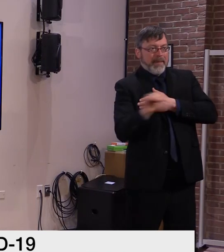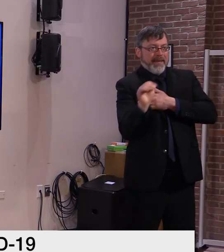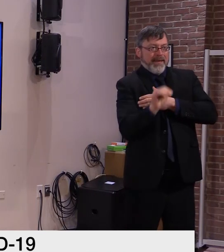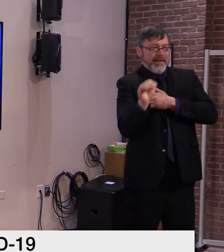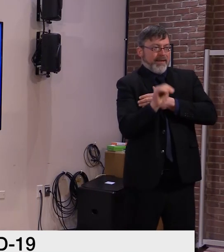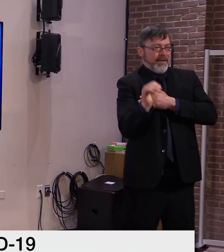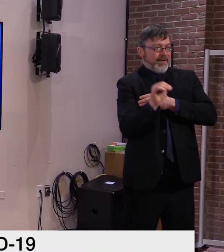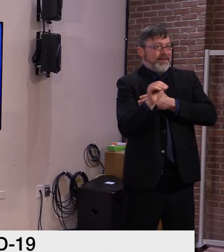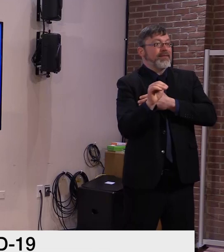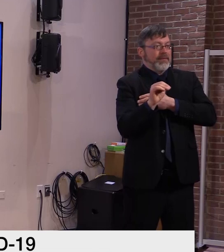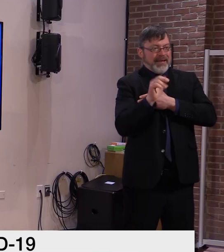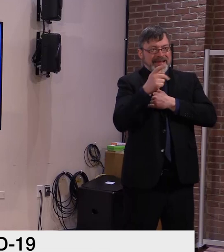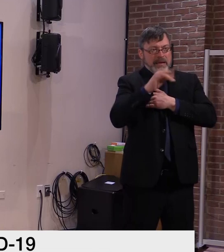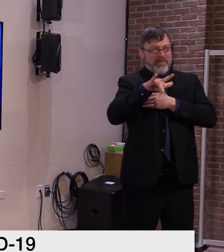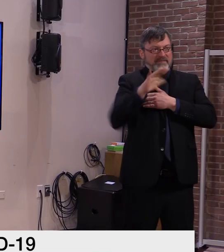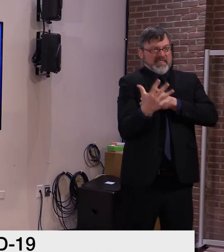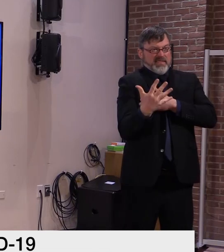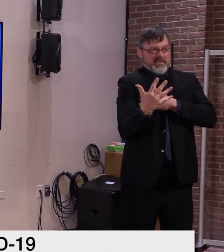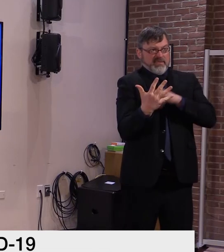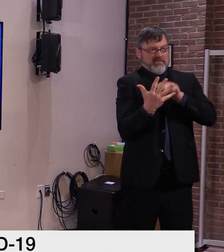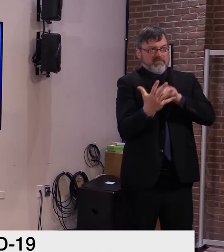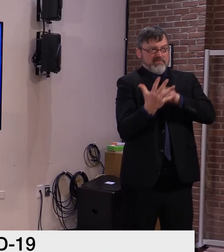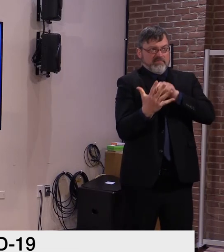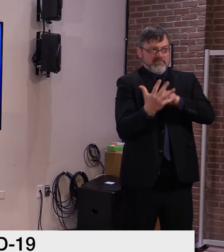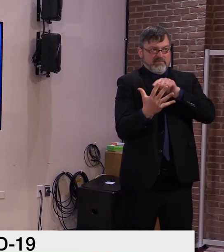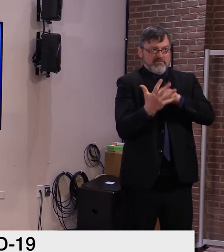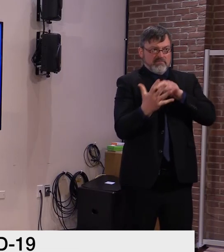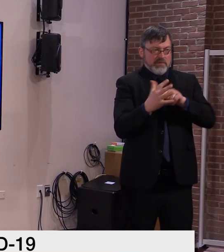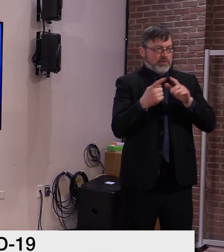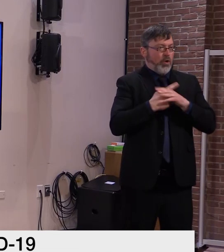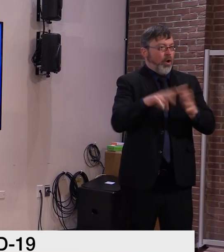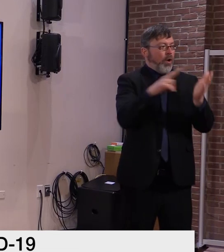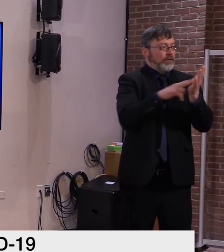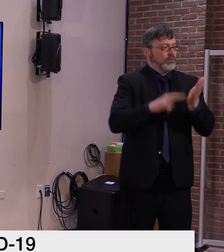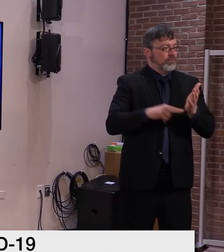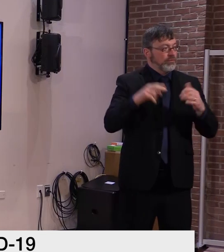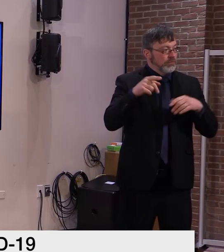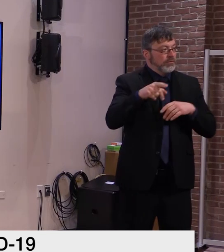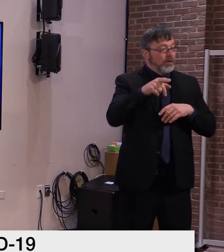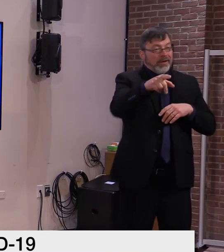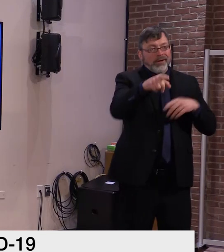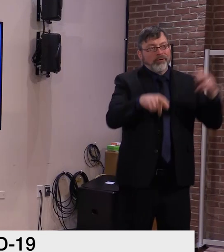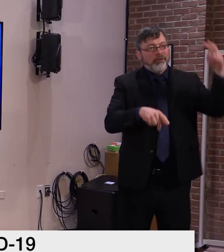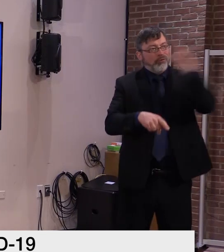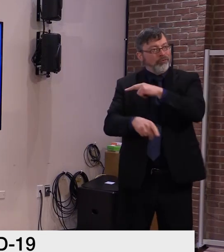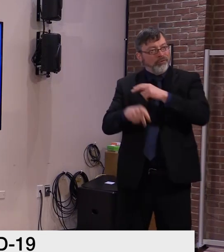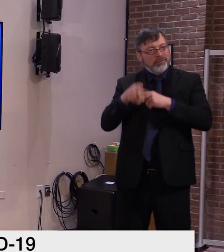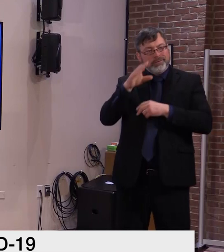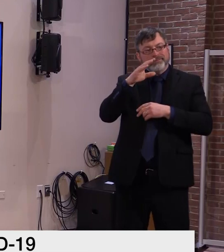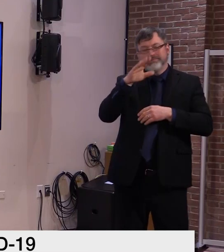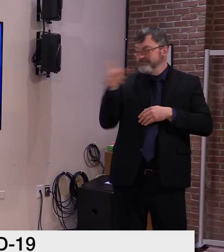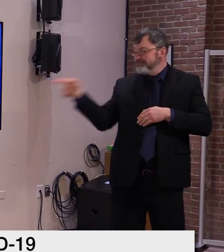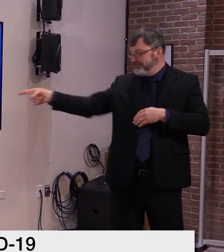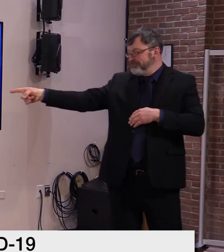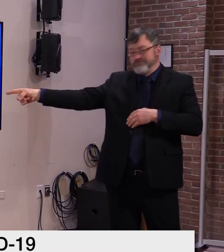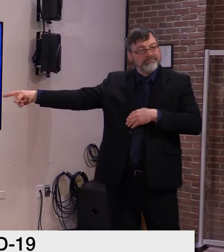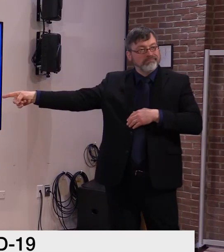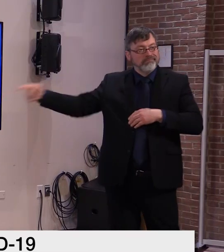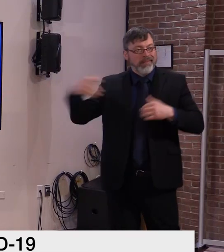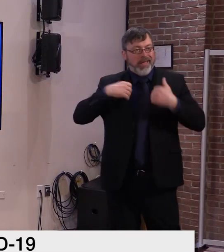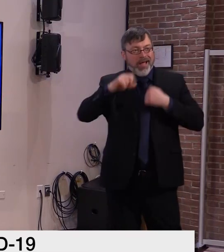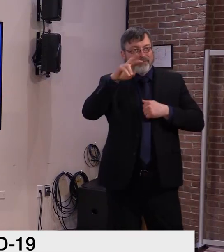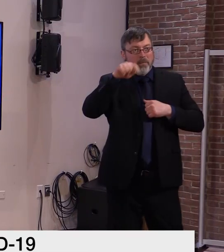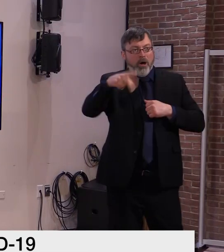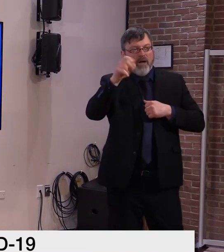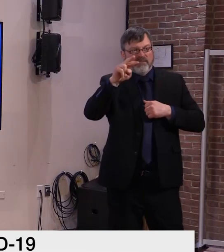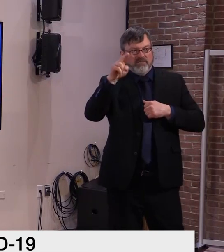clinics through the state website at healthvermont.gov/myvaccine. If you are unable to sign up online, you can